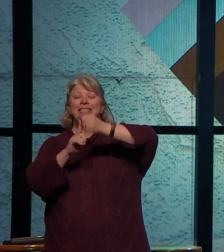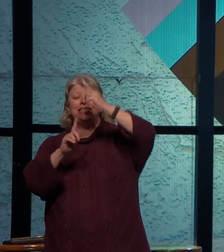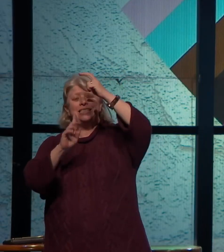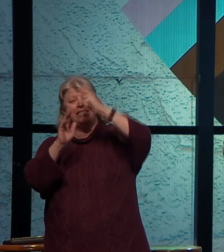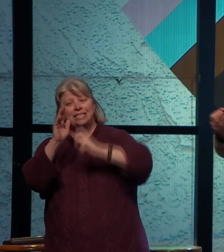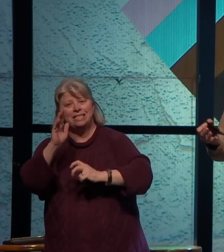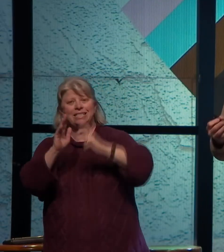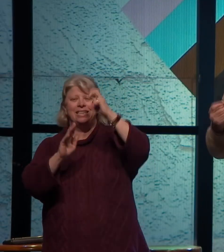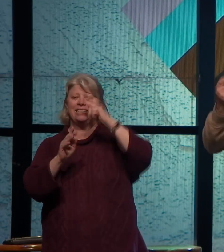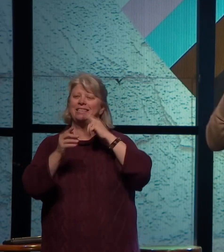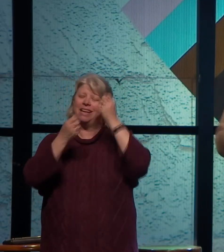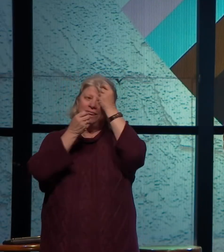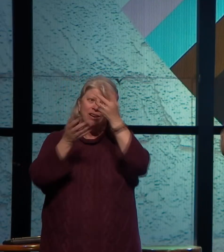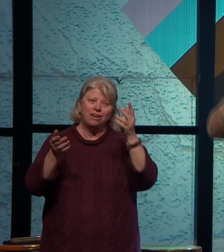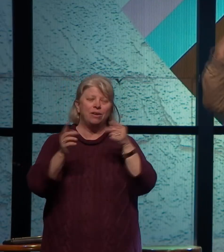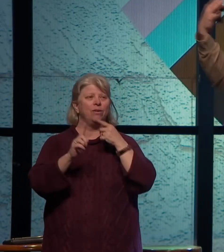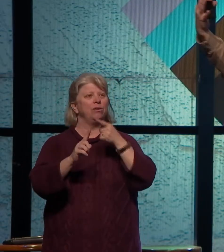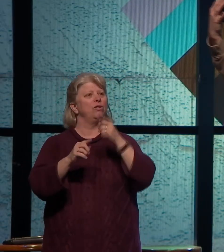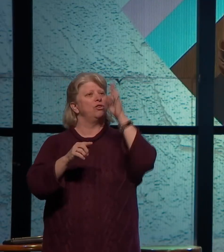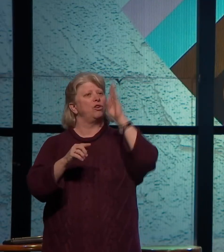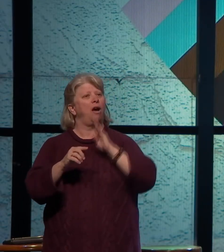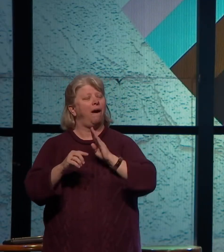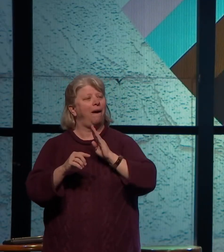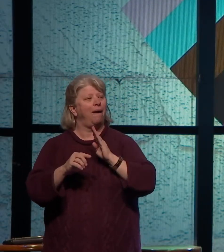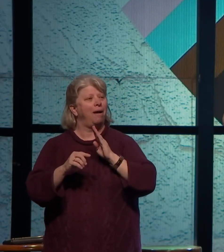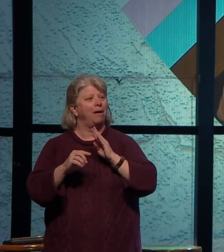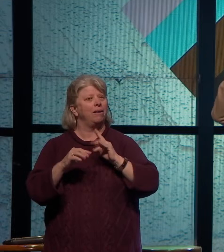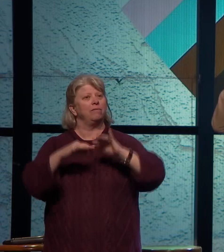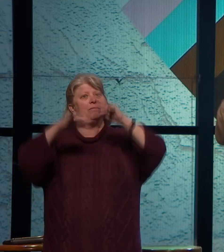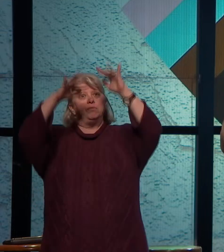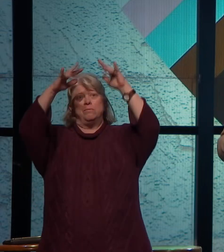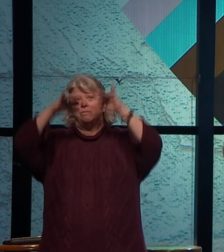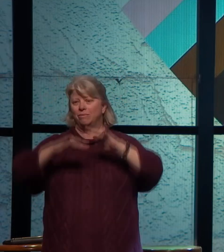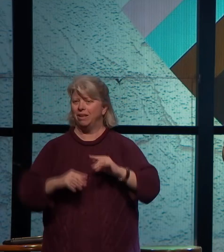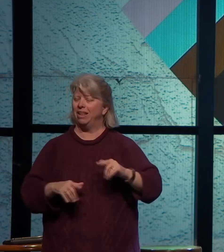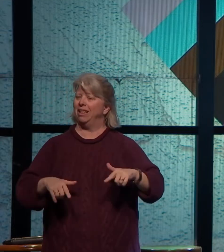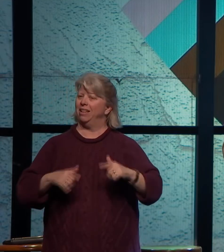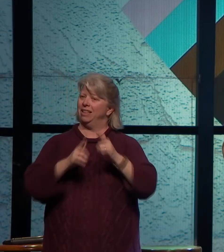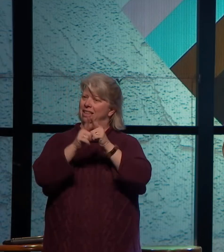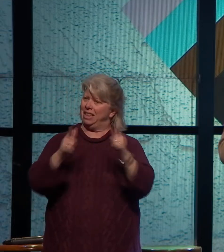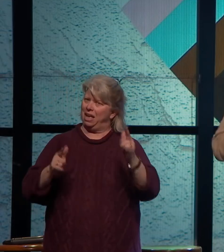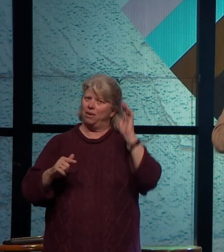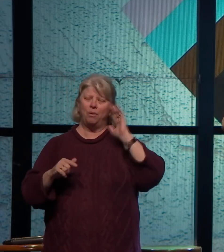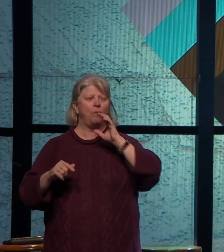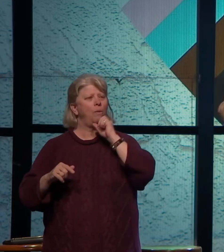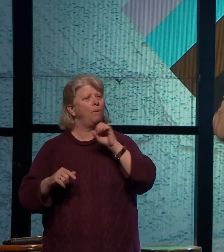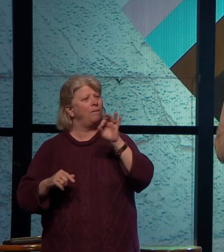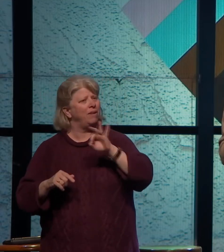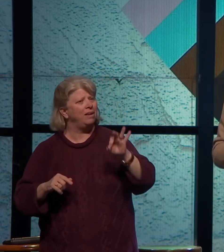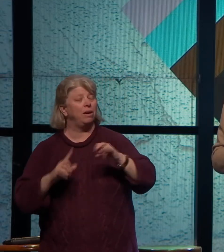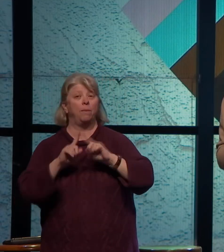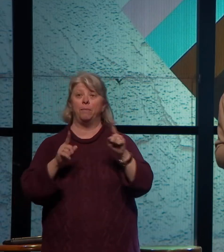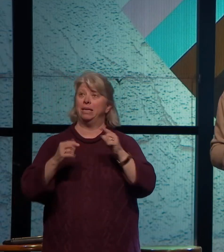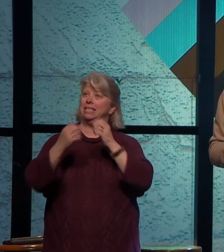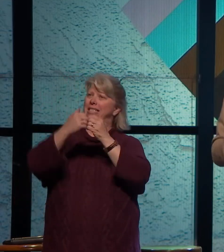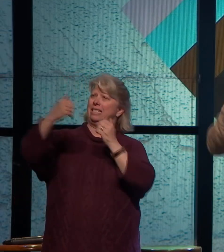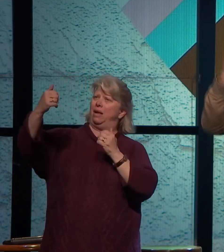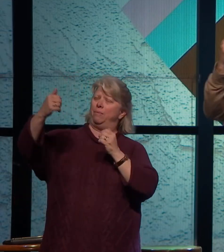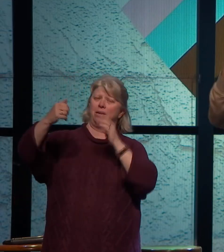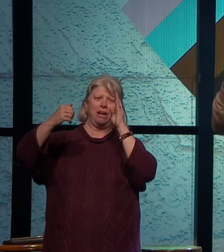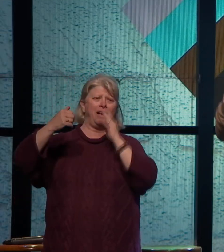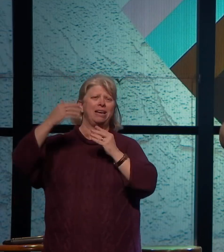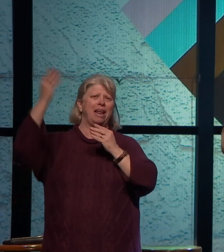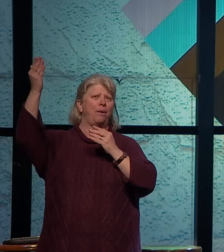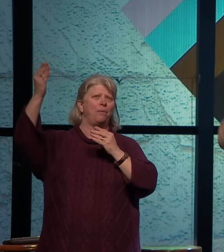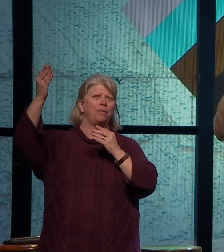I think what it's saying is God ascends and descends. That's the language of antiquity that believed in a separation, that God was out there.